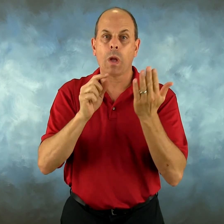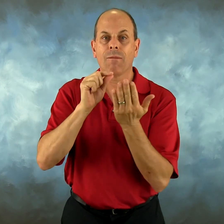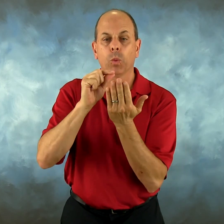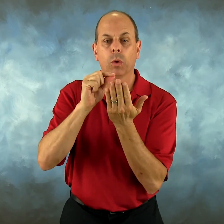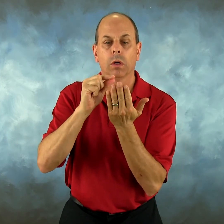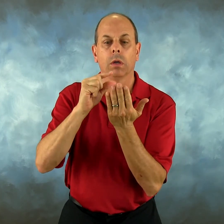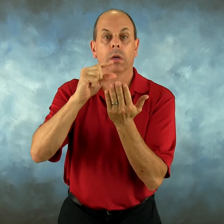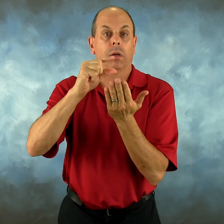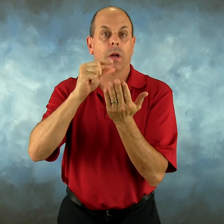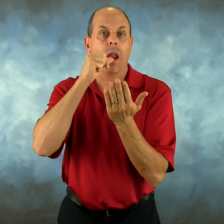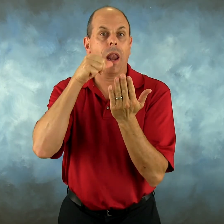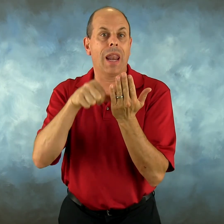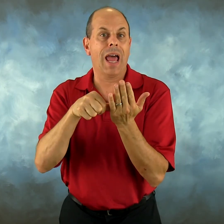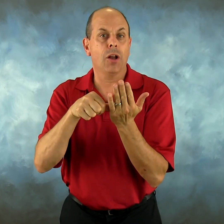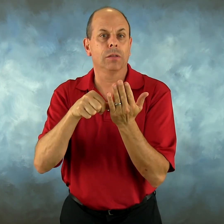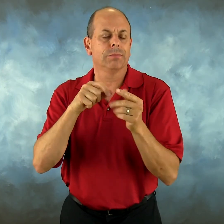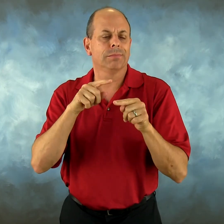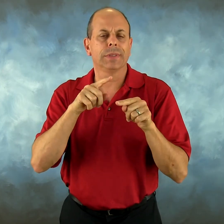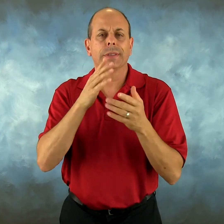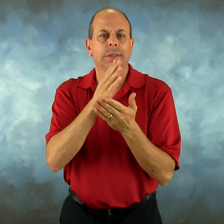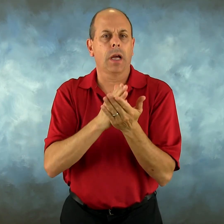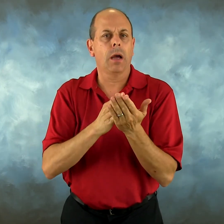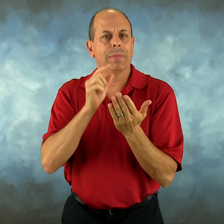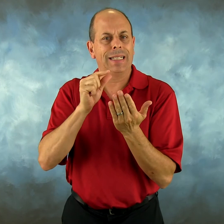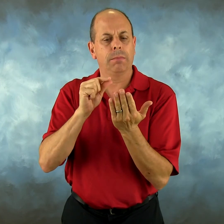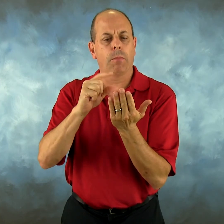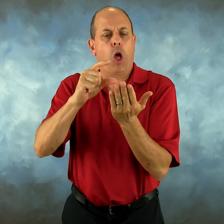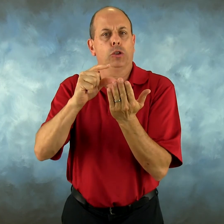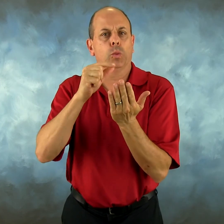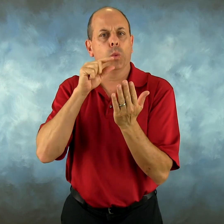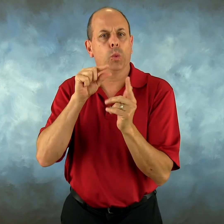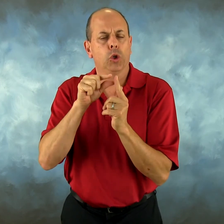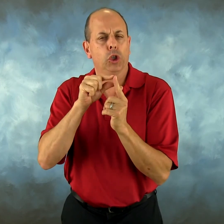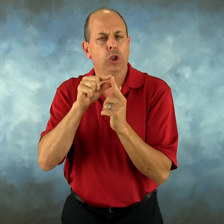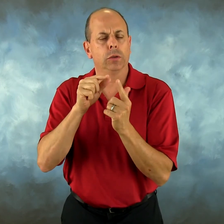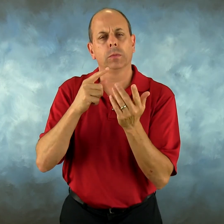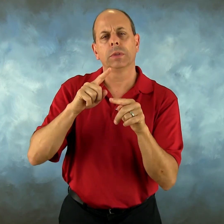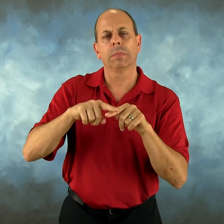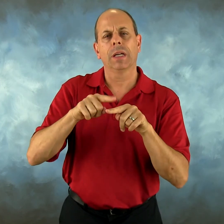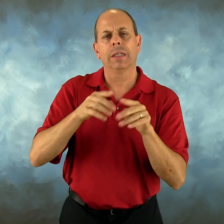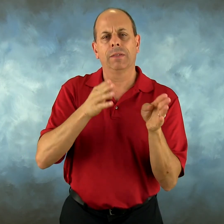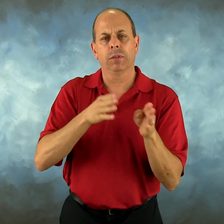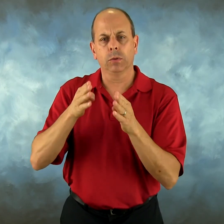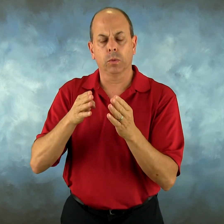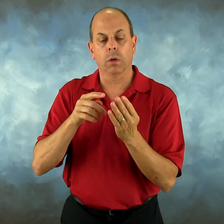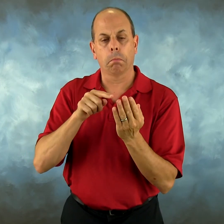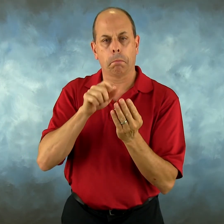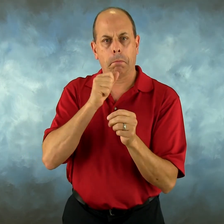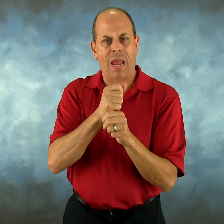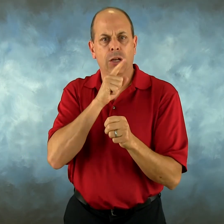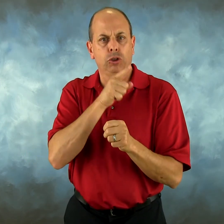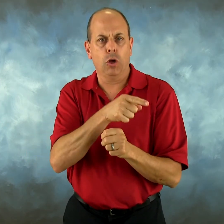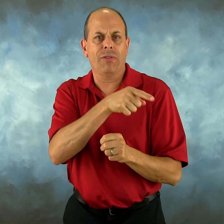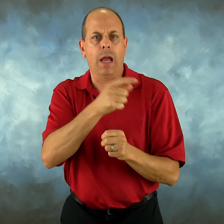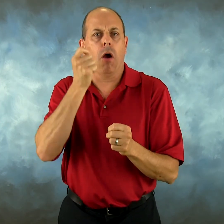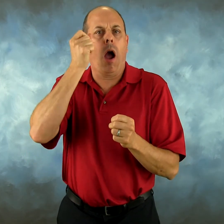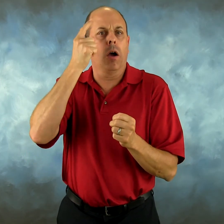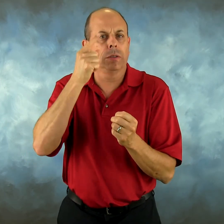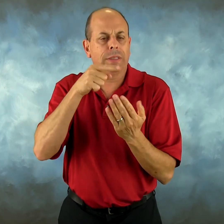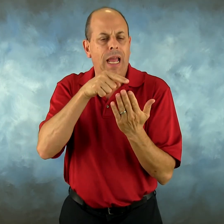asked questions about their situation. Sometimes you might need large print